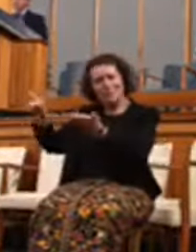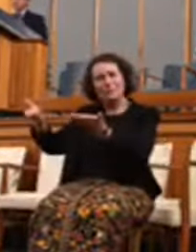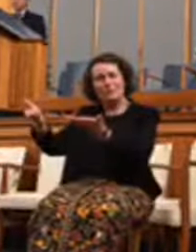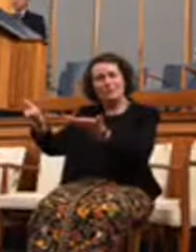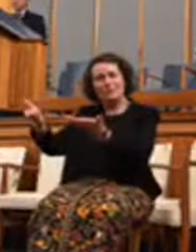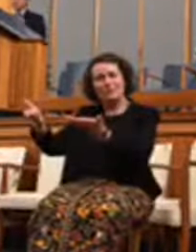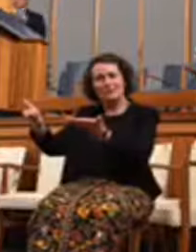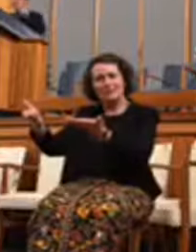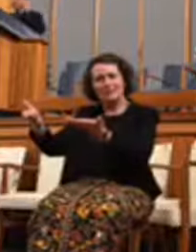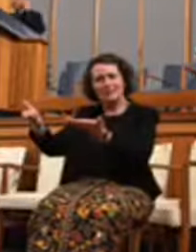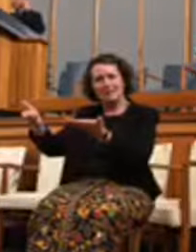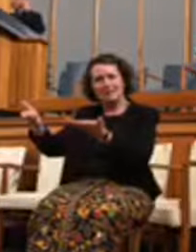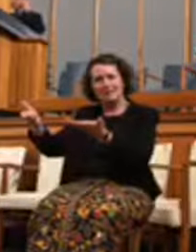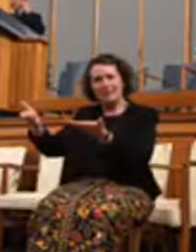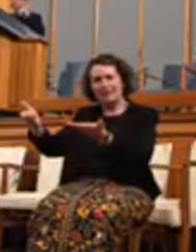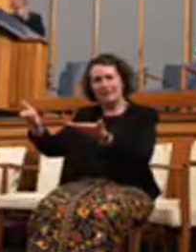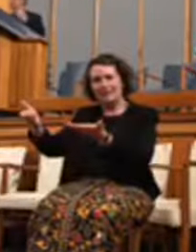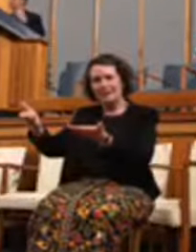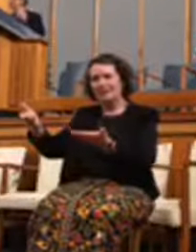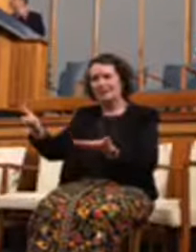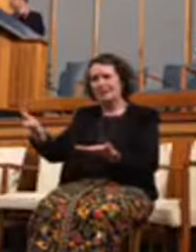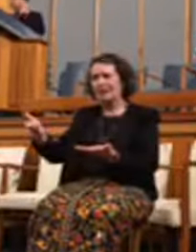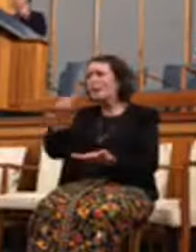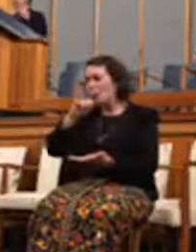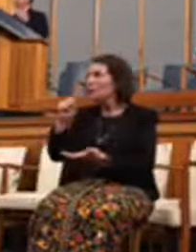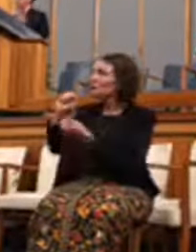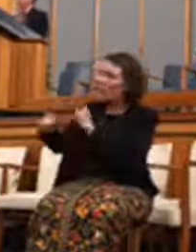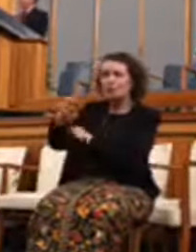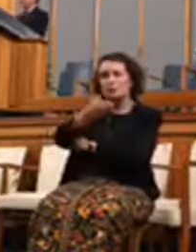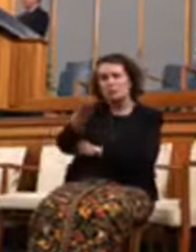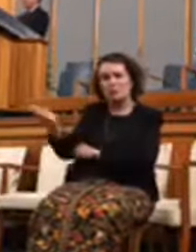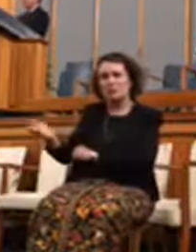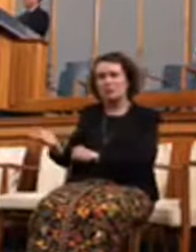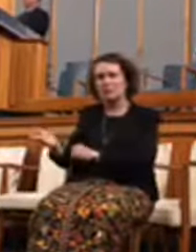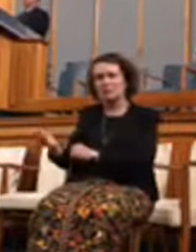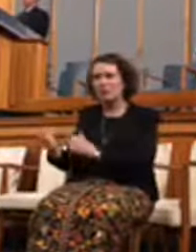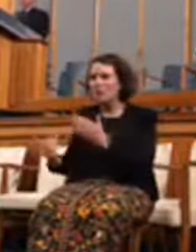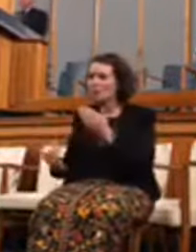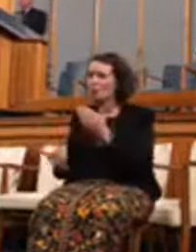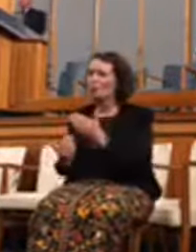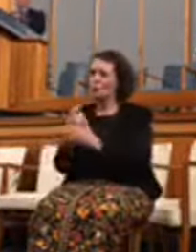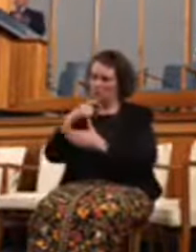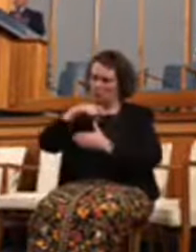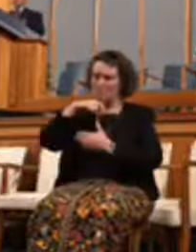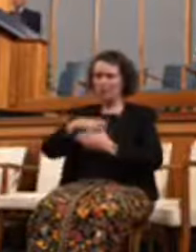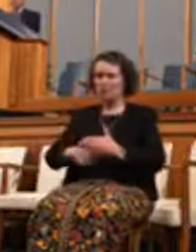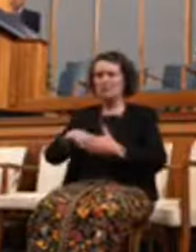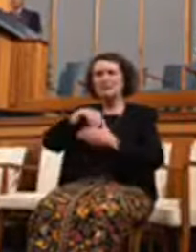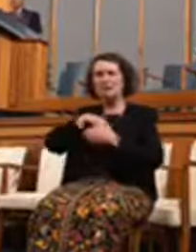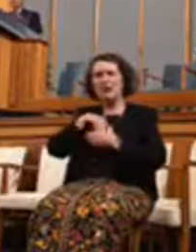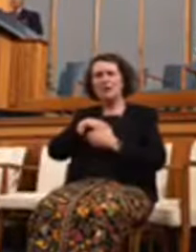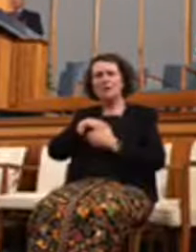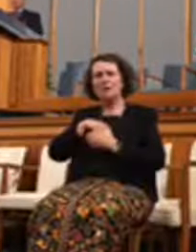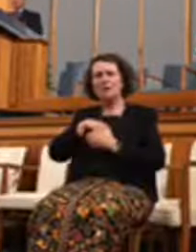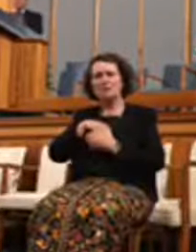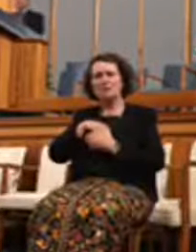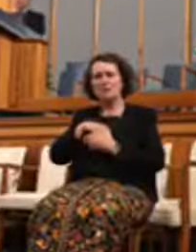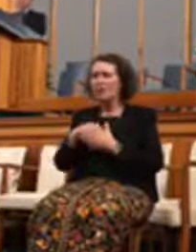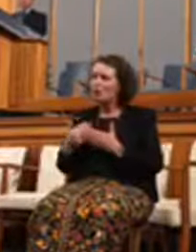will be renewed. You will have a new character, new nature, new fellowship. You will be a new person, a saint.